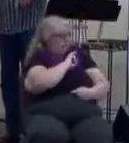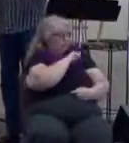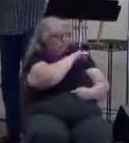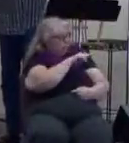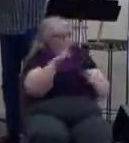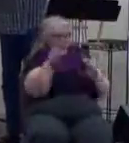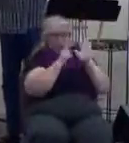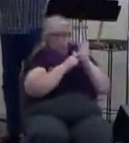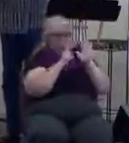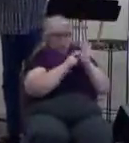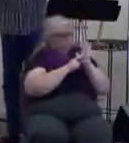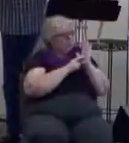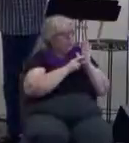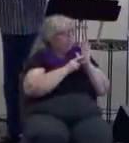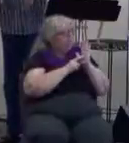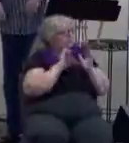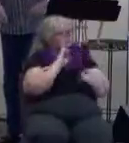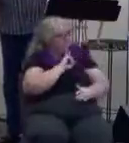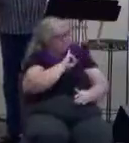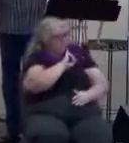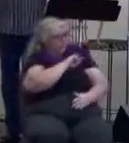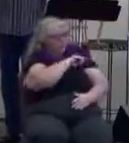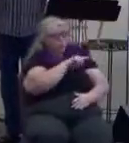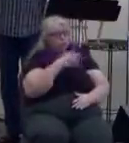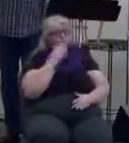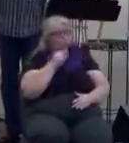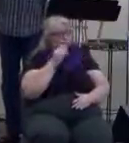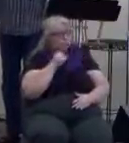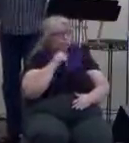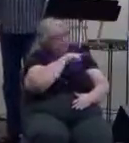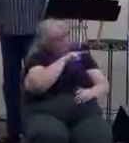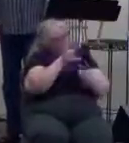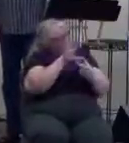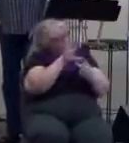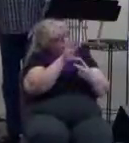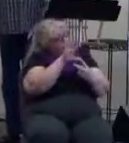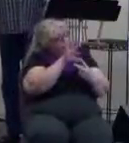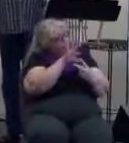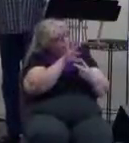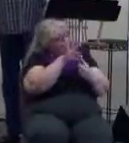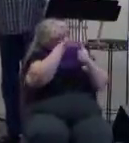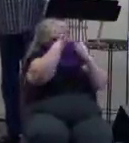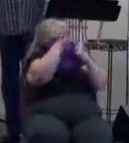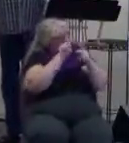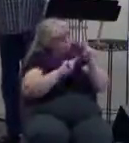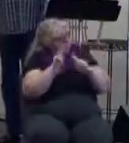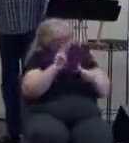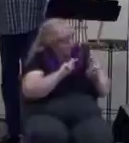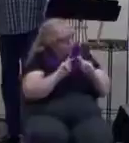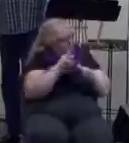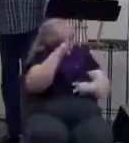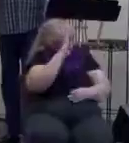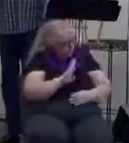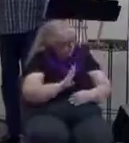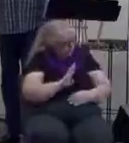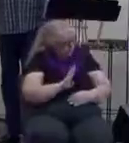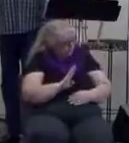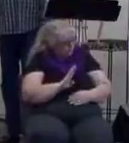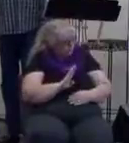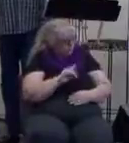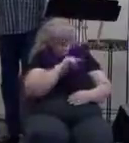Israel. You're Jewish. You're the chosen people. And you ought to be getting us. But you don't get it. We got